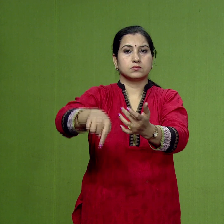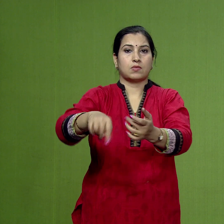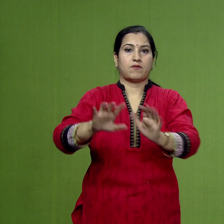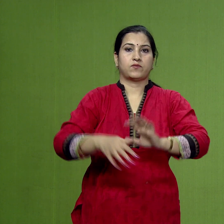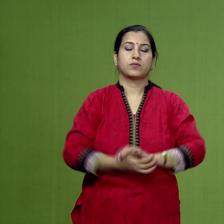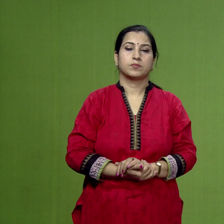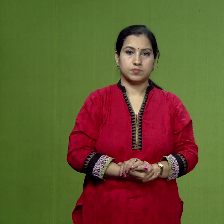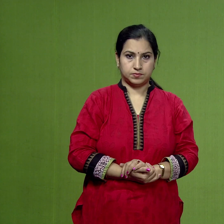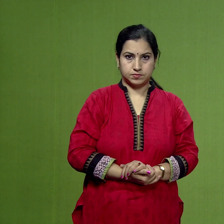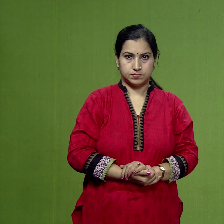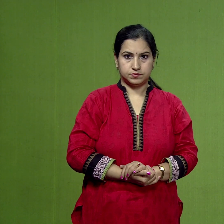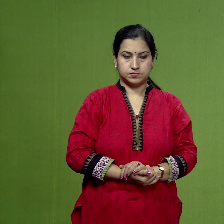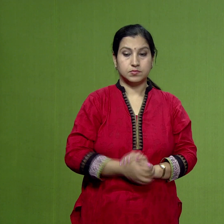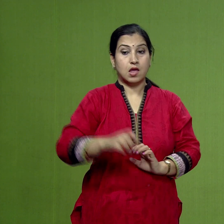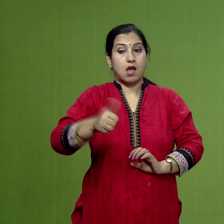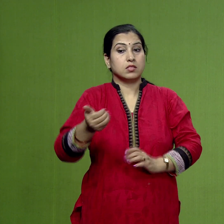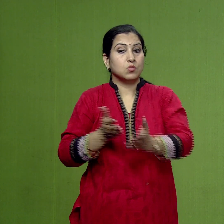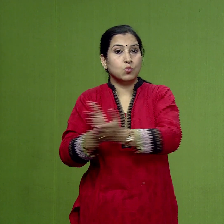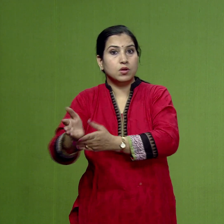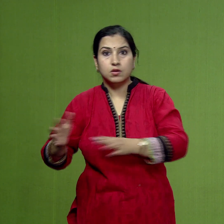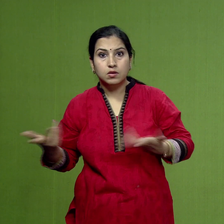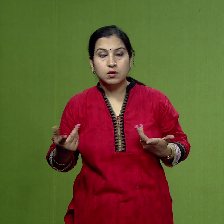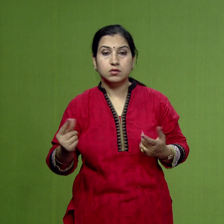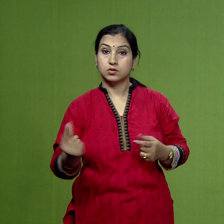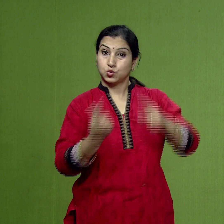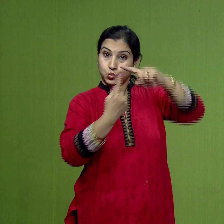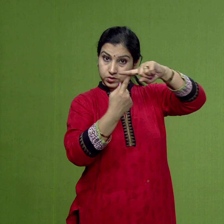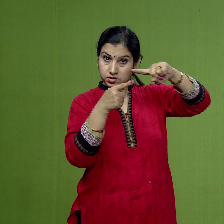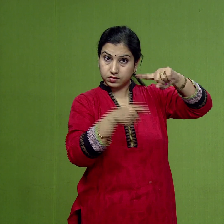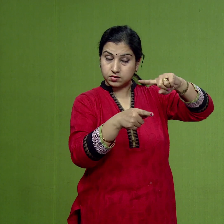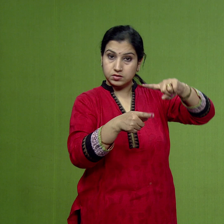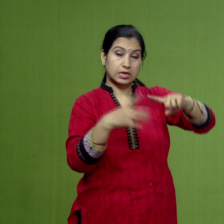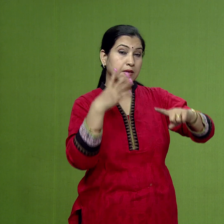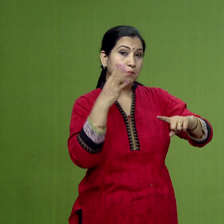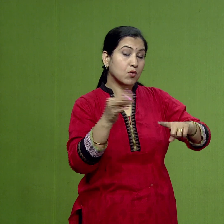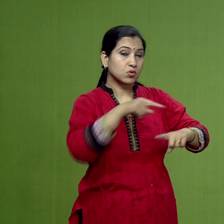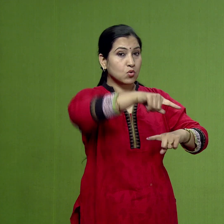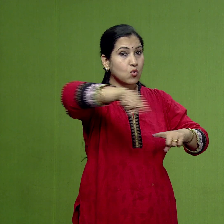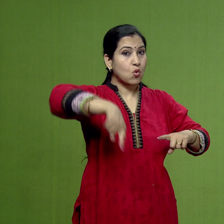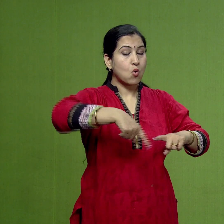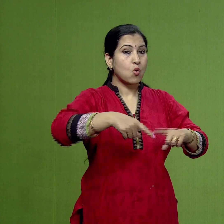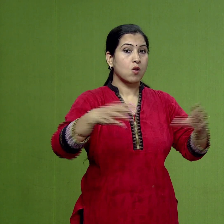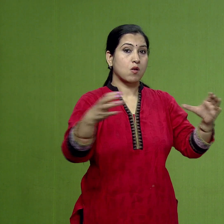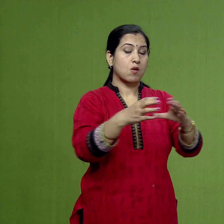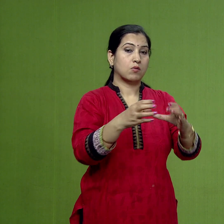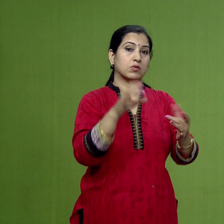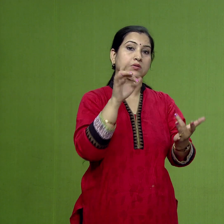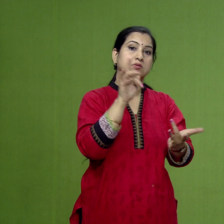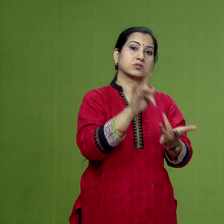government. On the other hand, union territories are entirely governed by the central